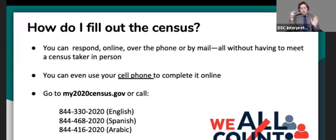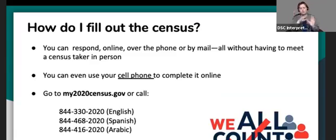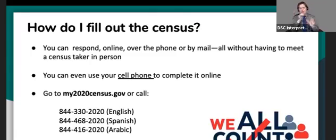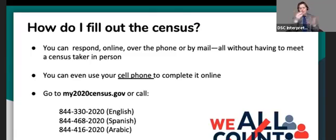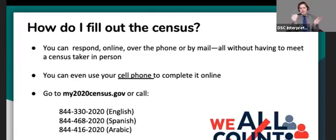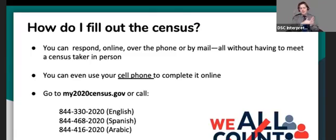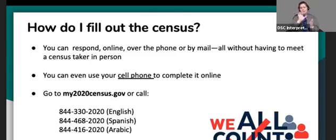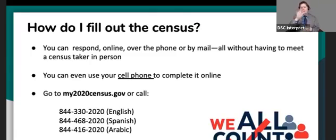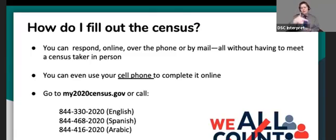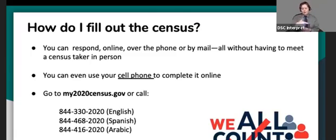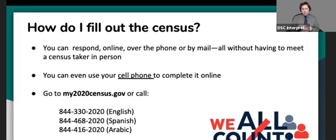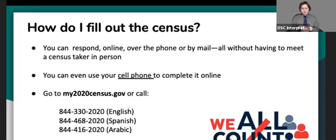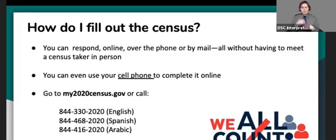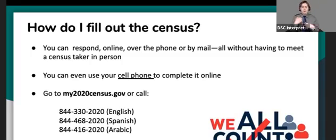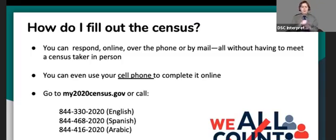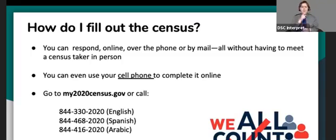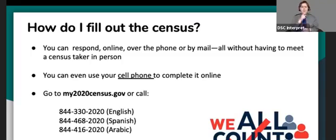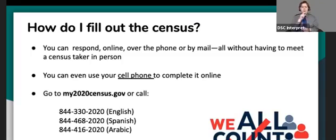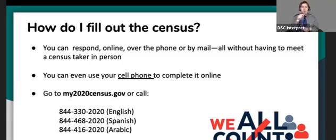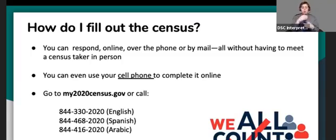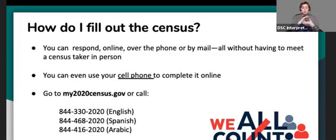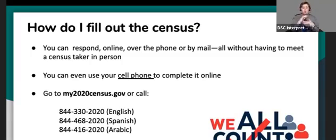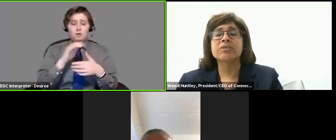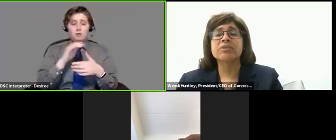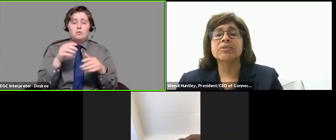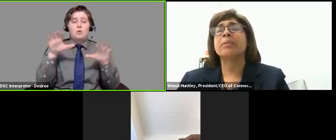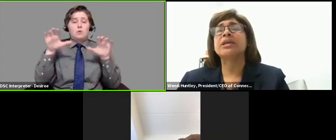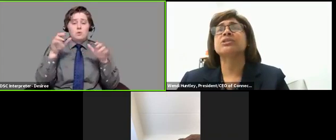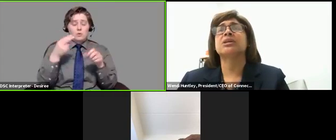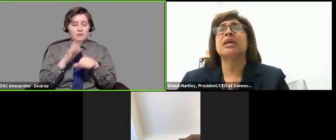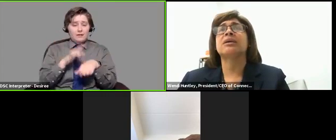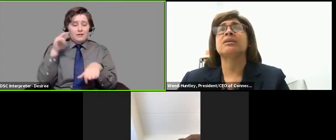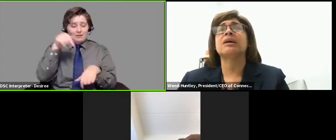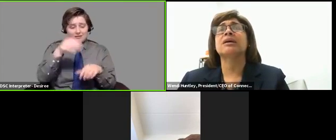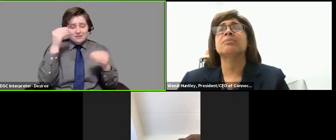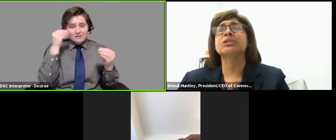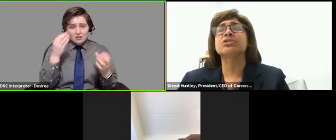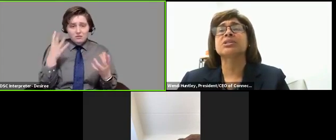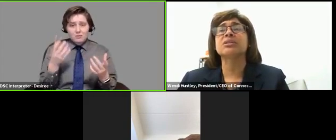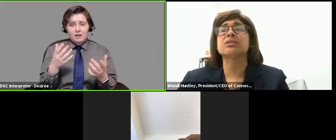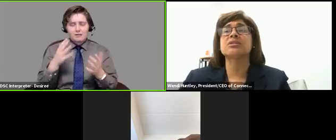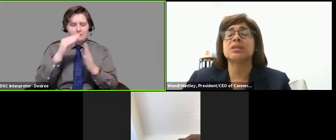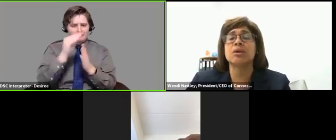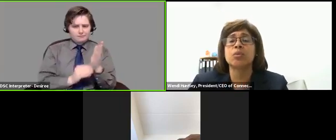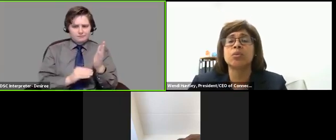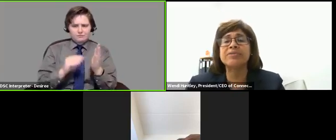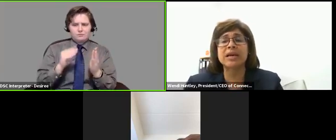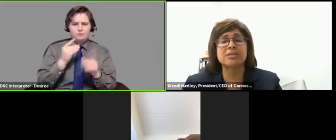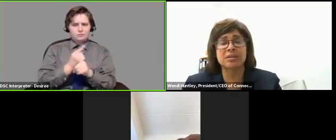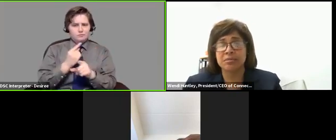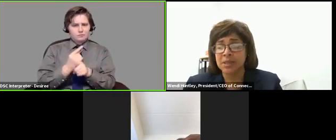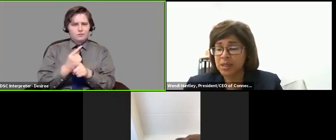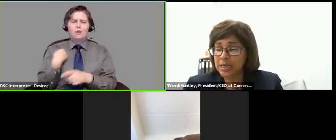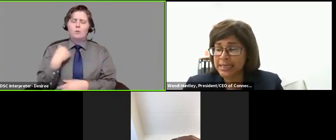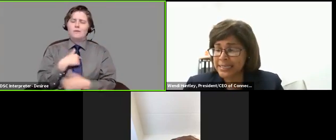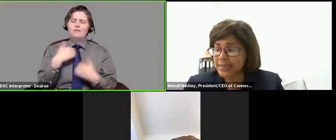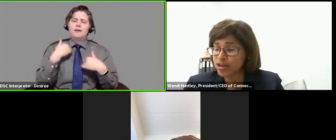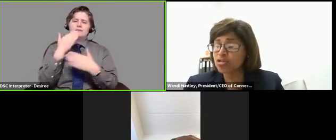at another time and make sure that you avail yourselves of this information and complete your census. You know, we've gotten